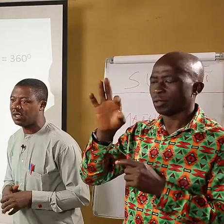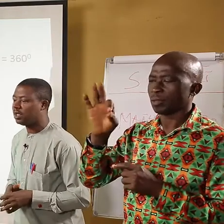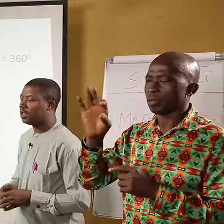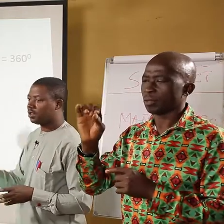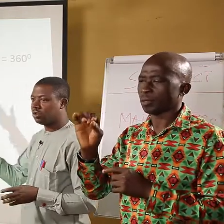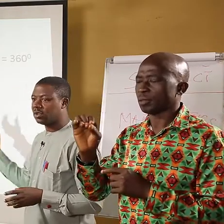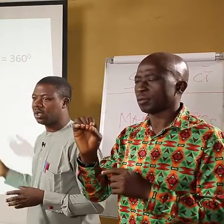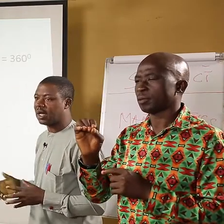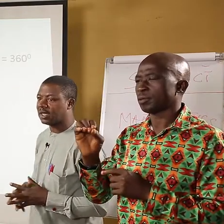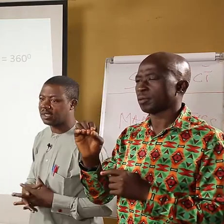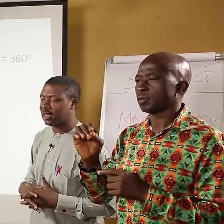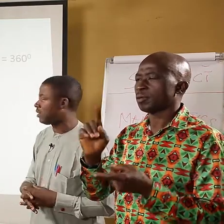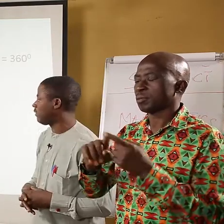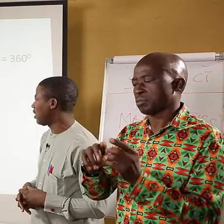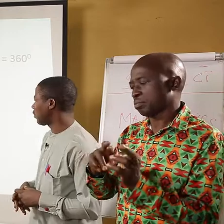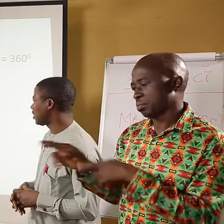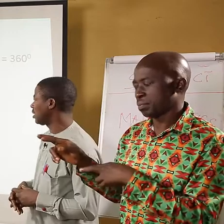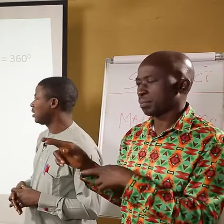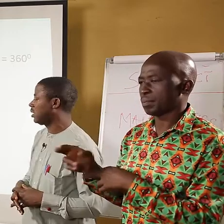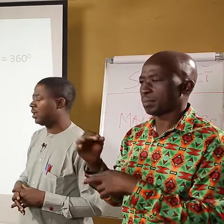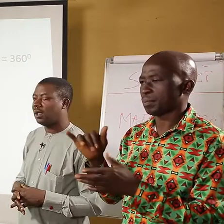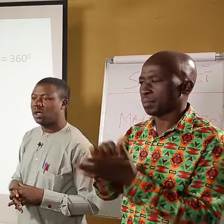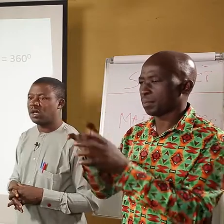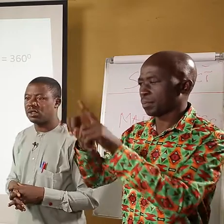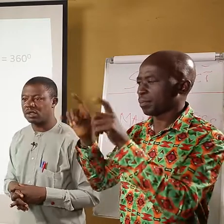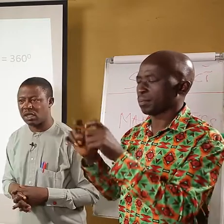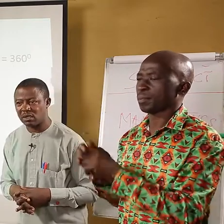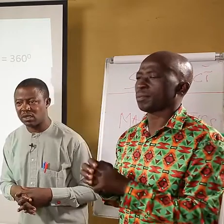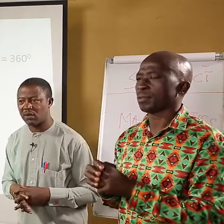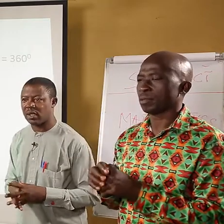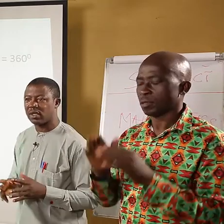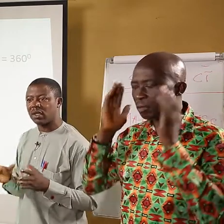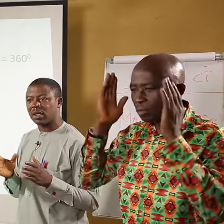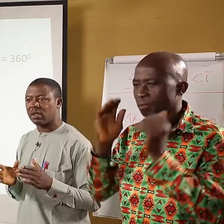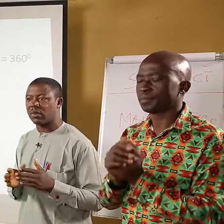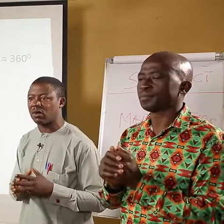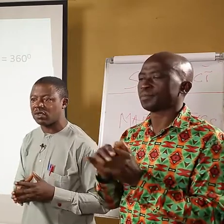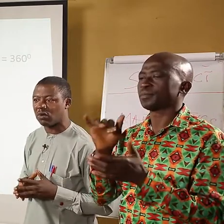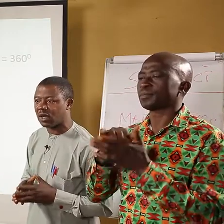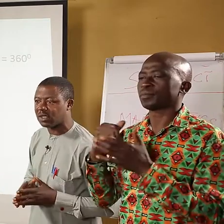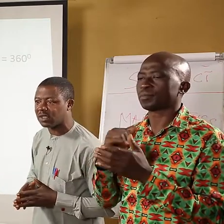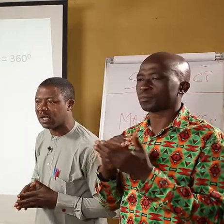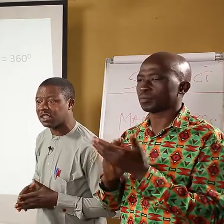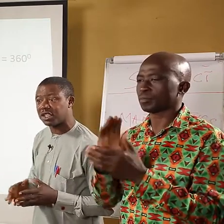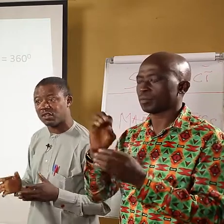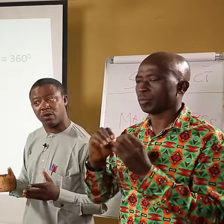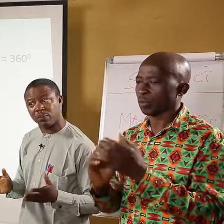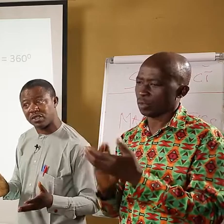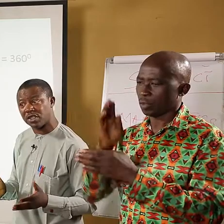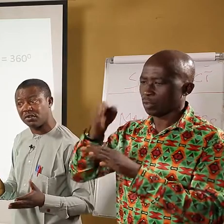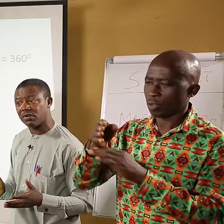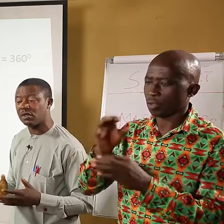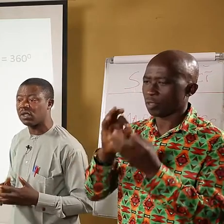degrees to the right-hand side of our equation. And you should take note that when a number crosses equality sign, it changes